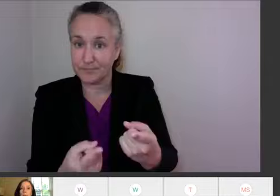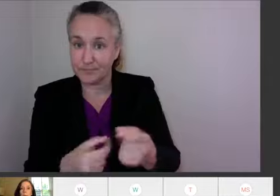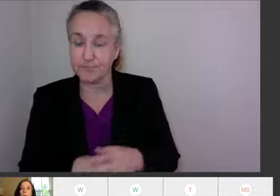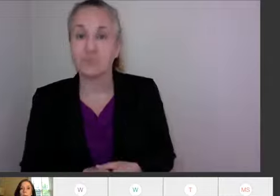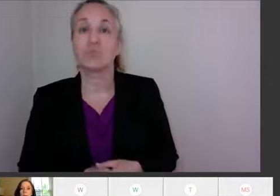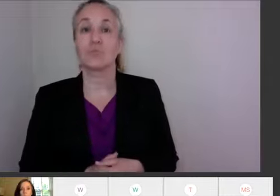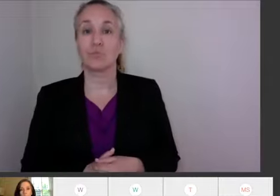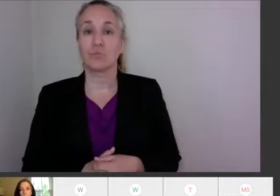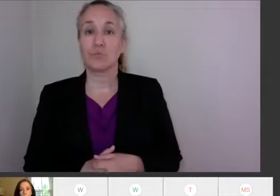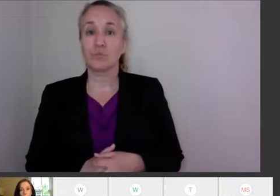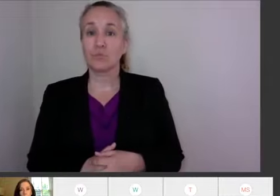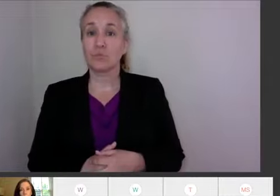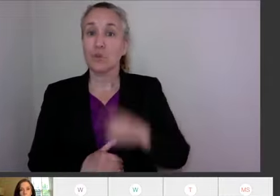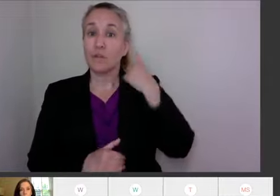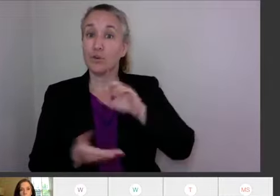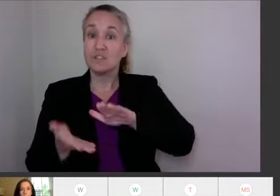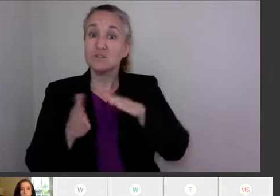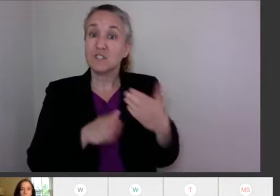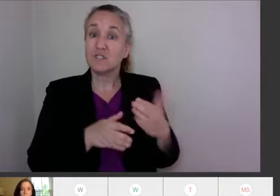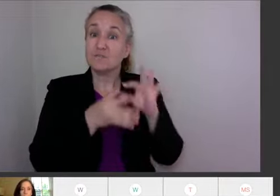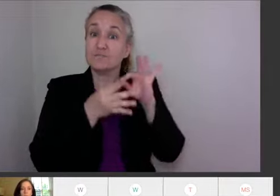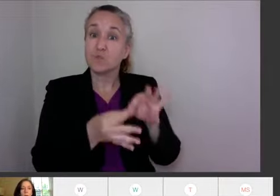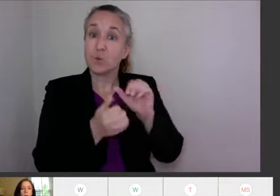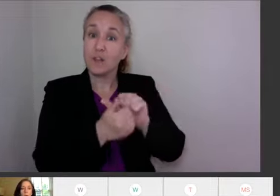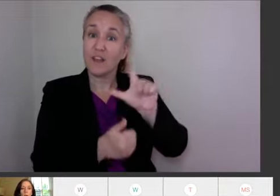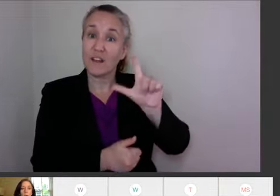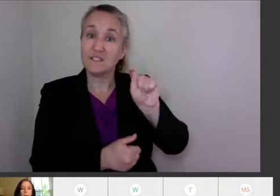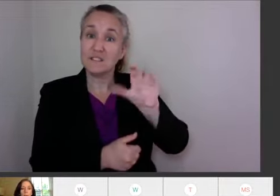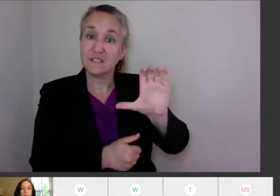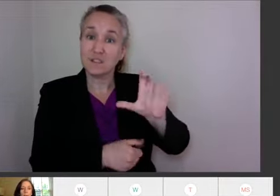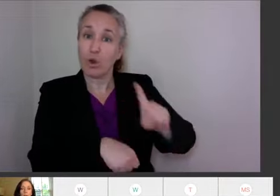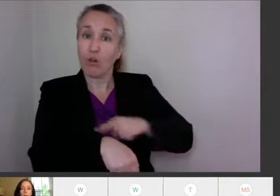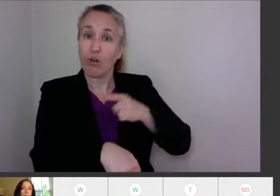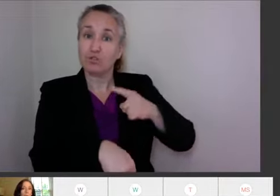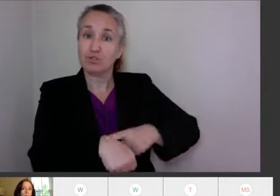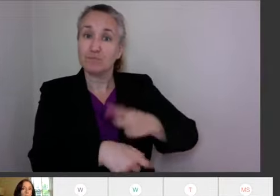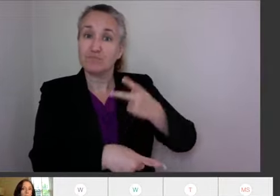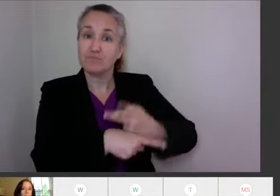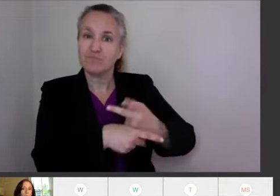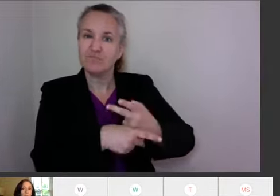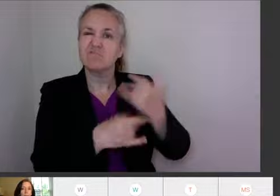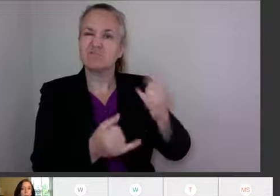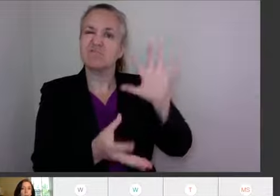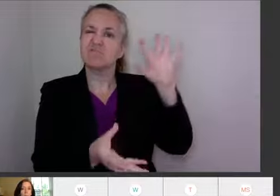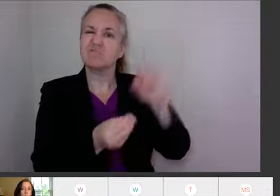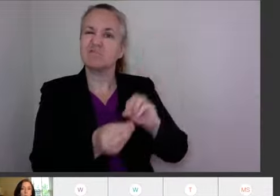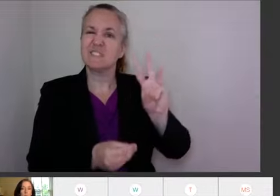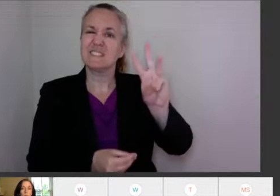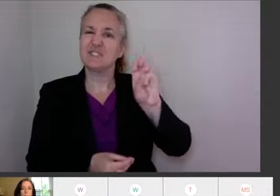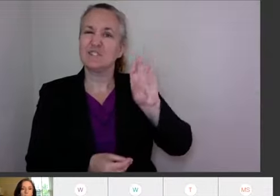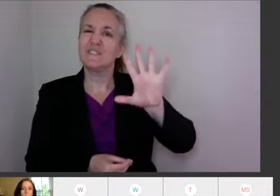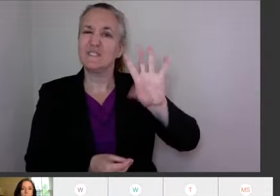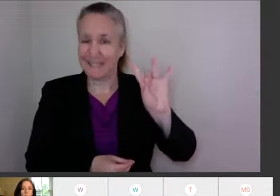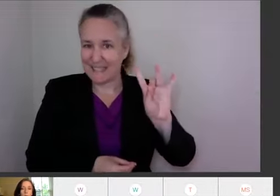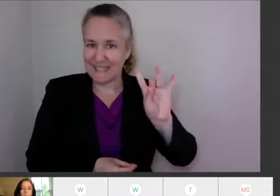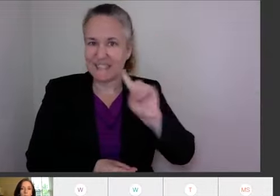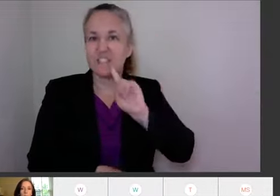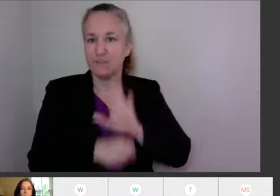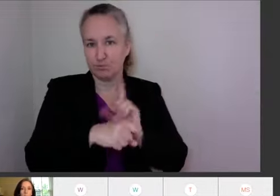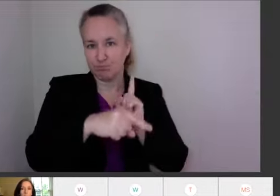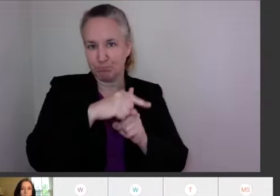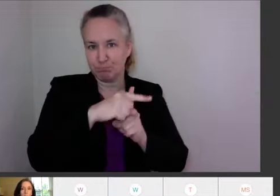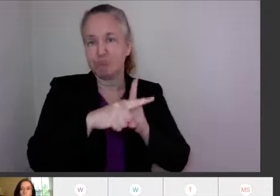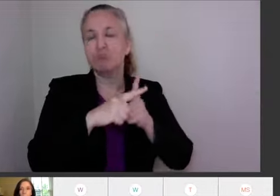In terms of deaths associated with long-term care facilities, we are at 658 confirmed positive of